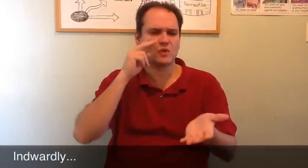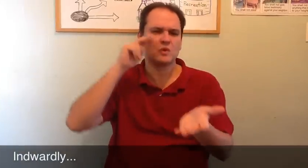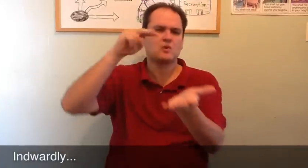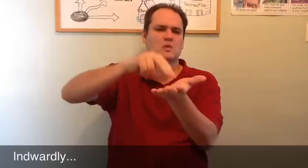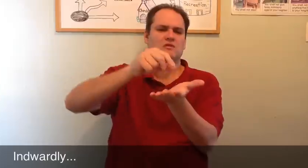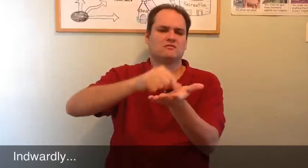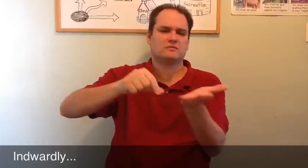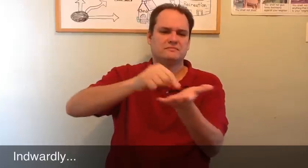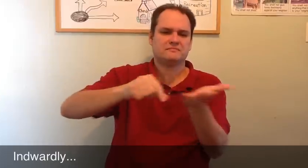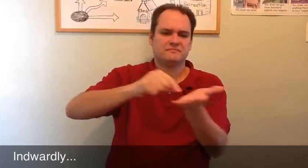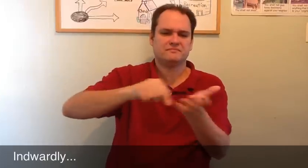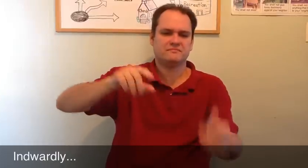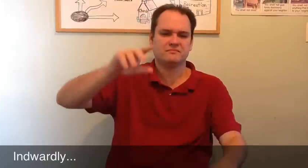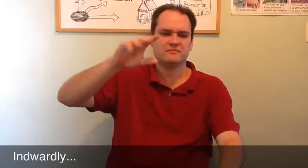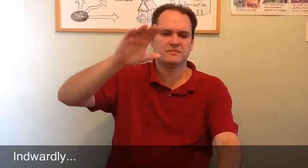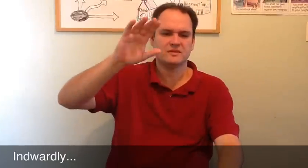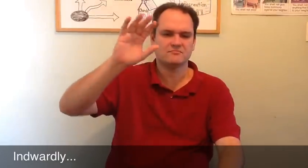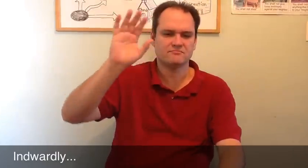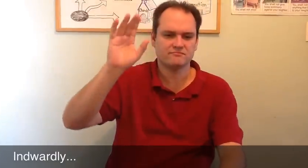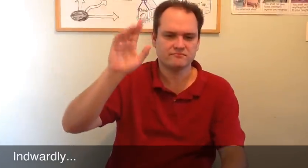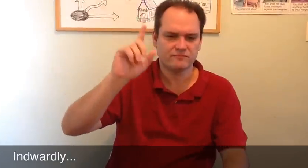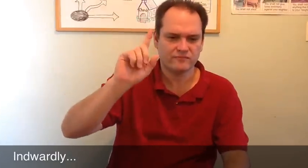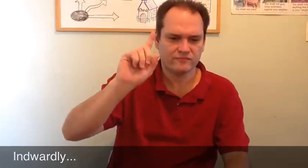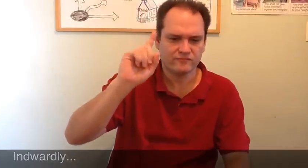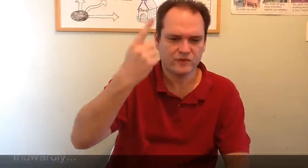Inwardly, I encourage you to look at this verse,